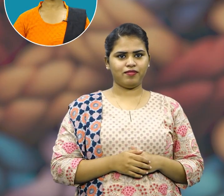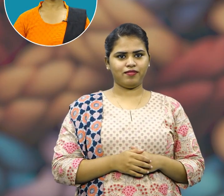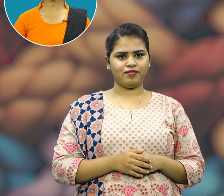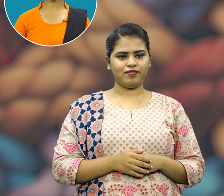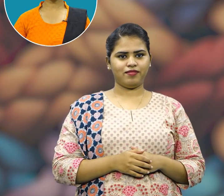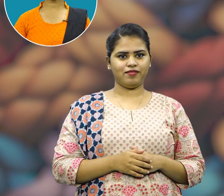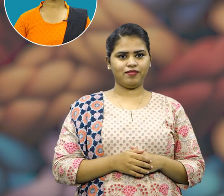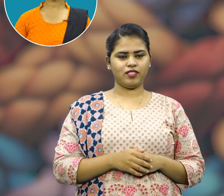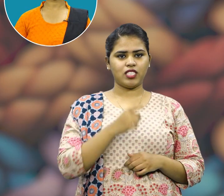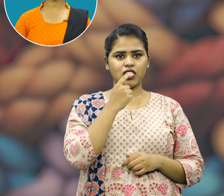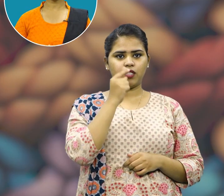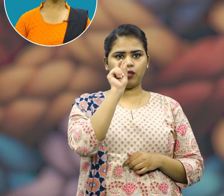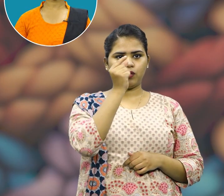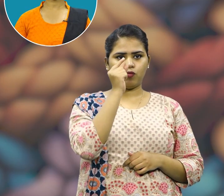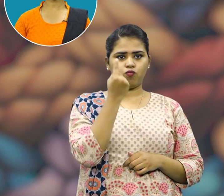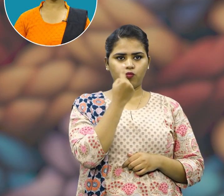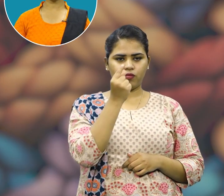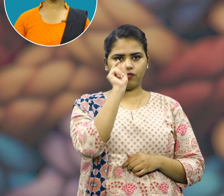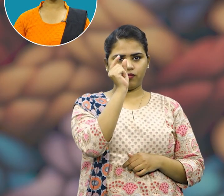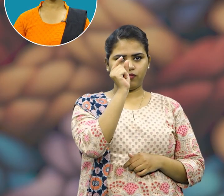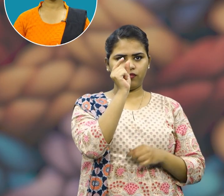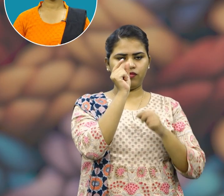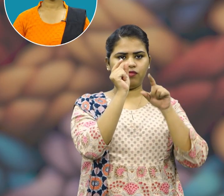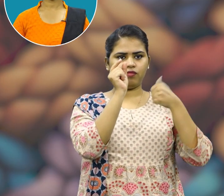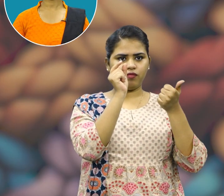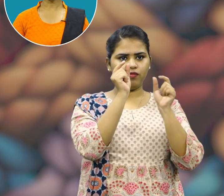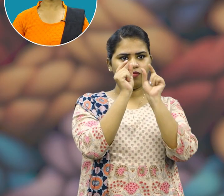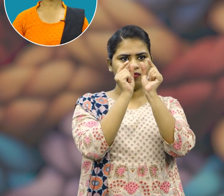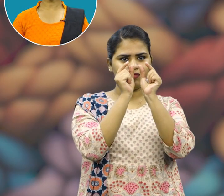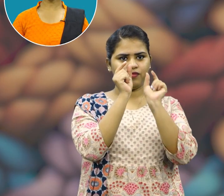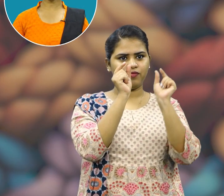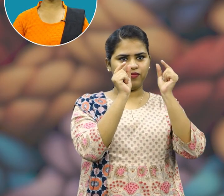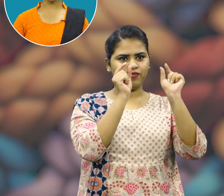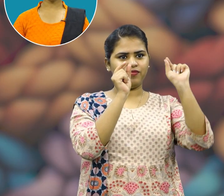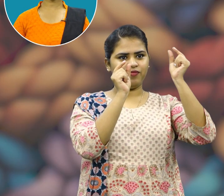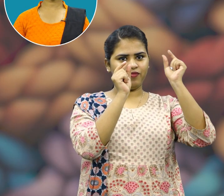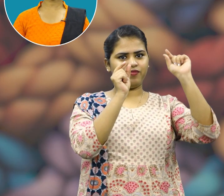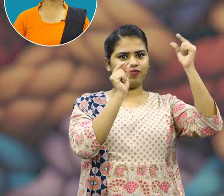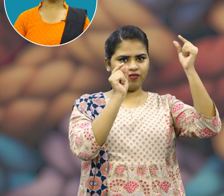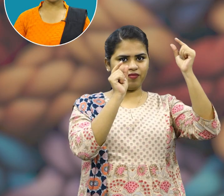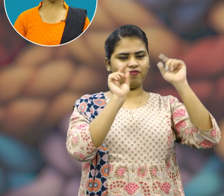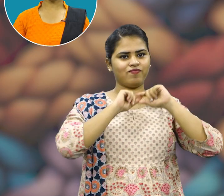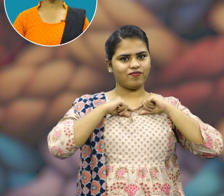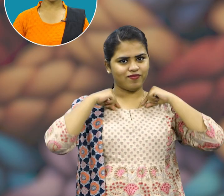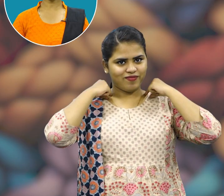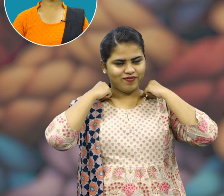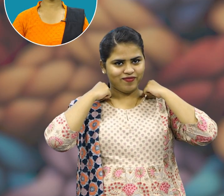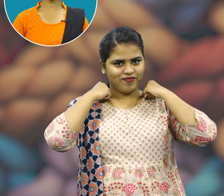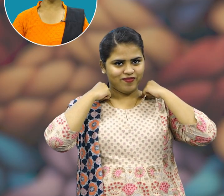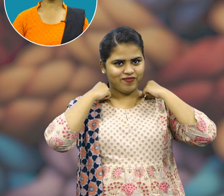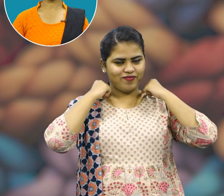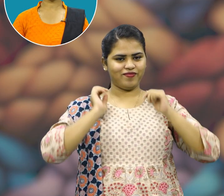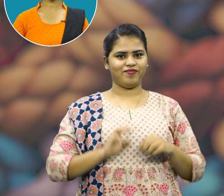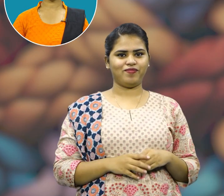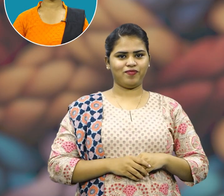A pearl bead is attached with another, and that is also attached with the next, and